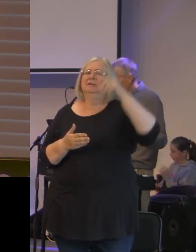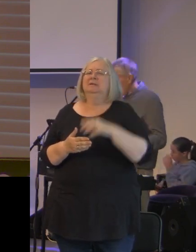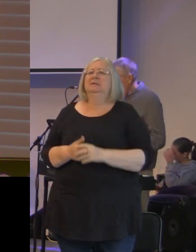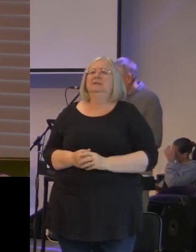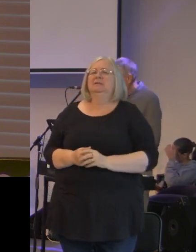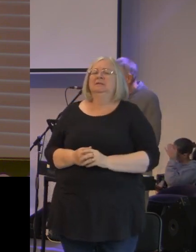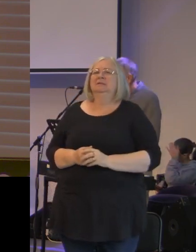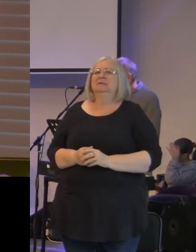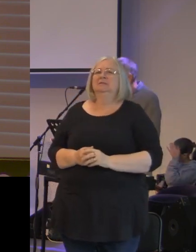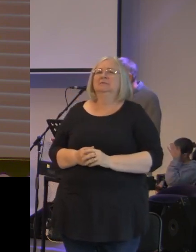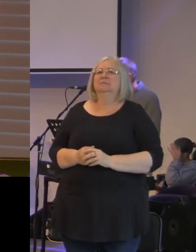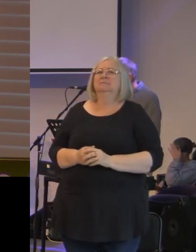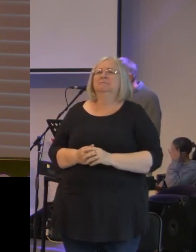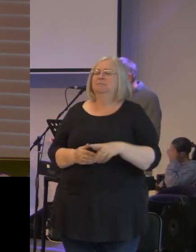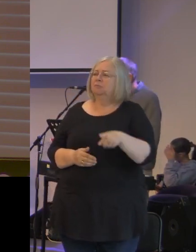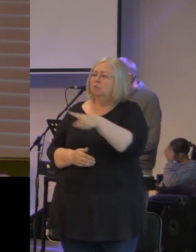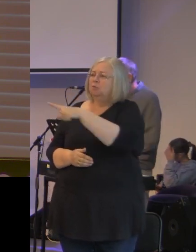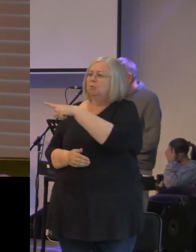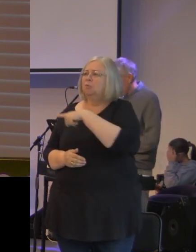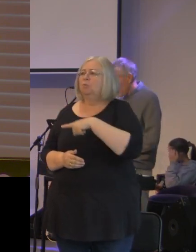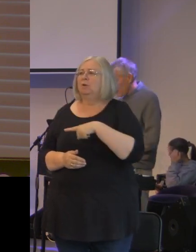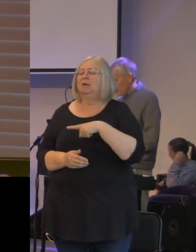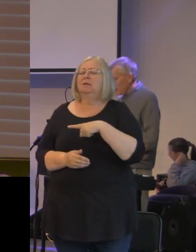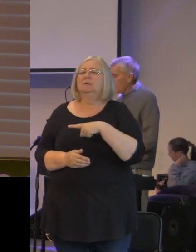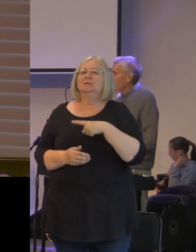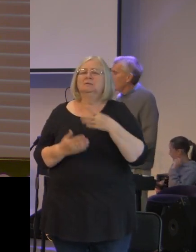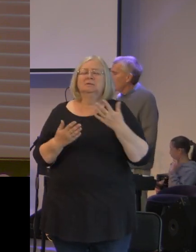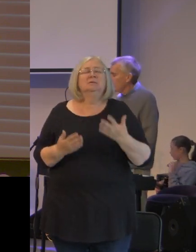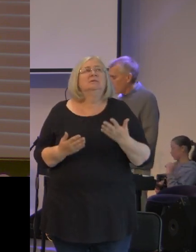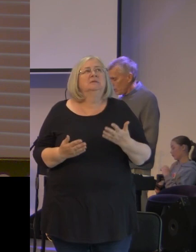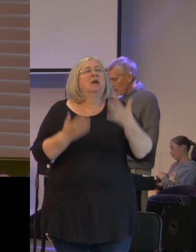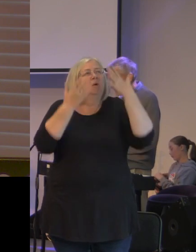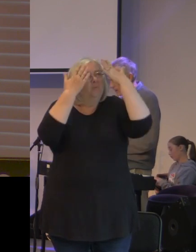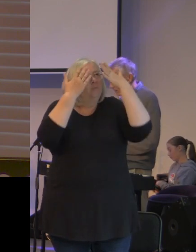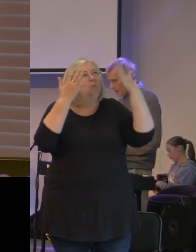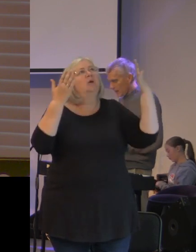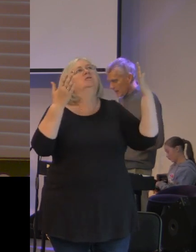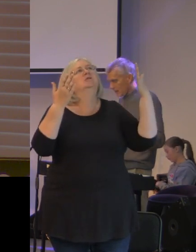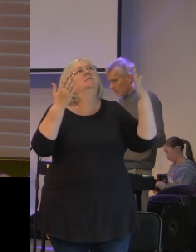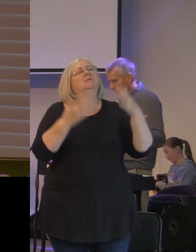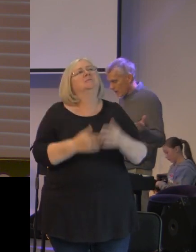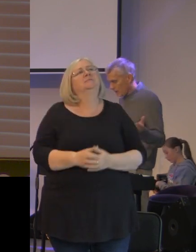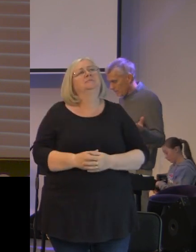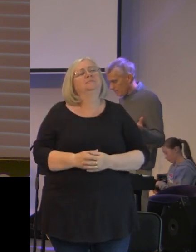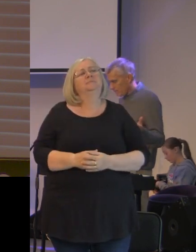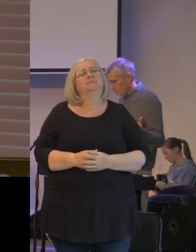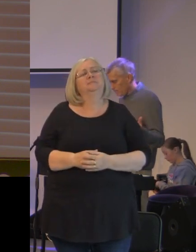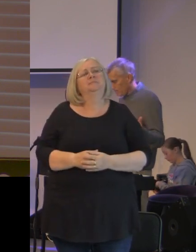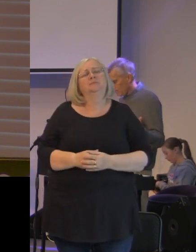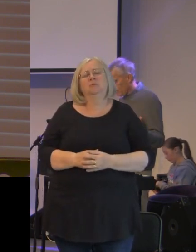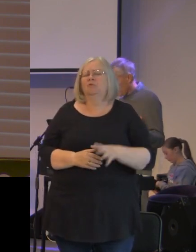And we worship you today, and we stand today with those in less fortunate circumstances than we are,